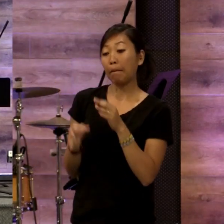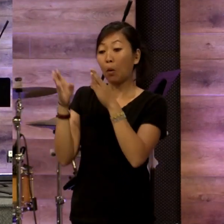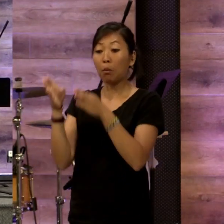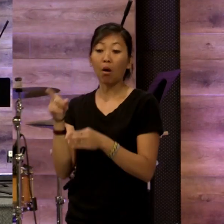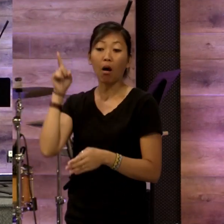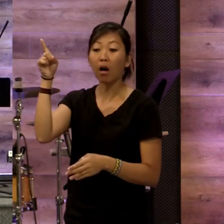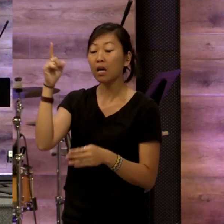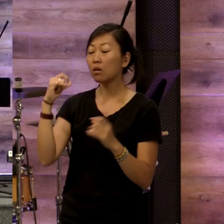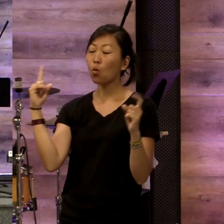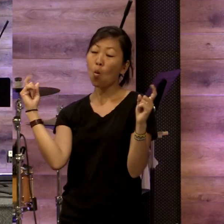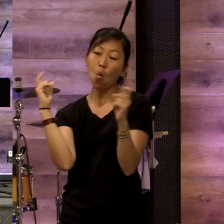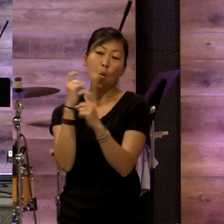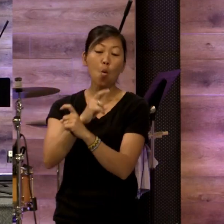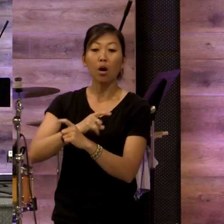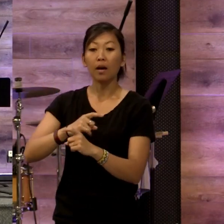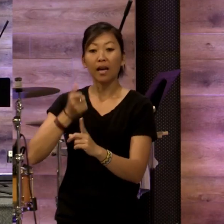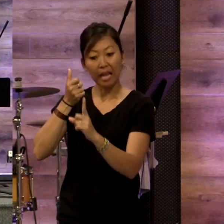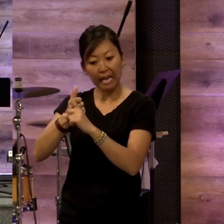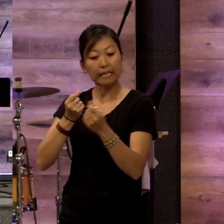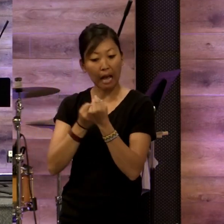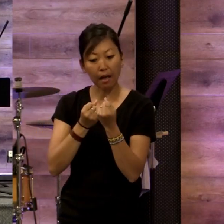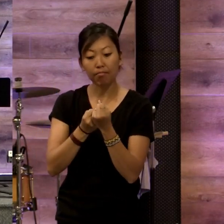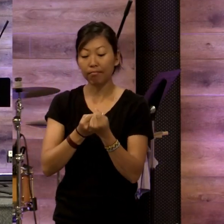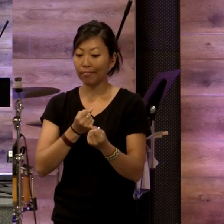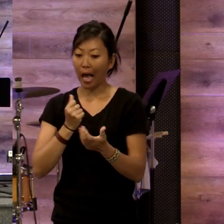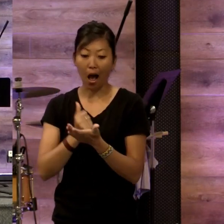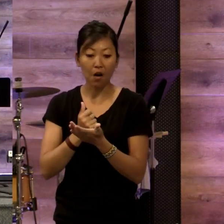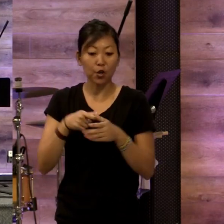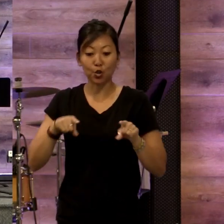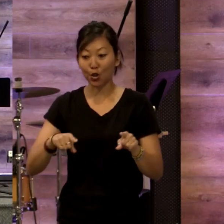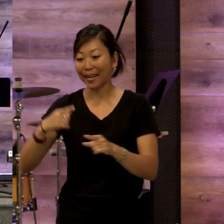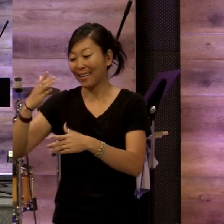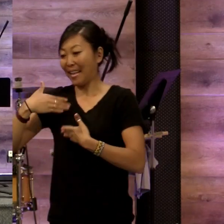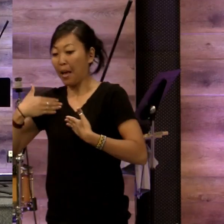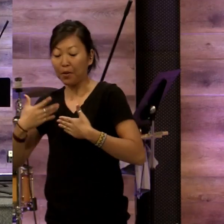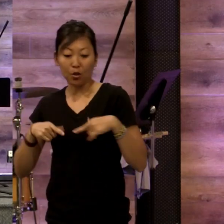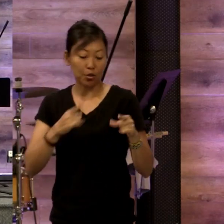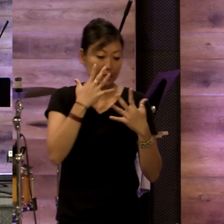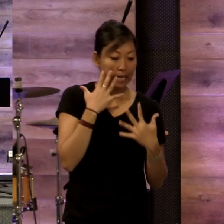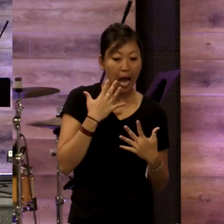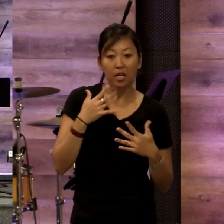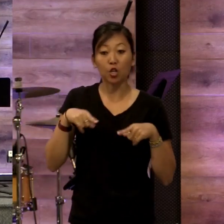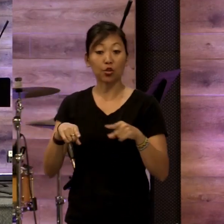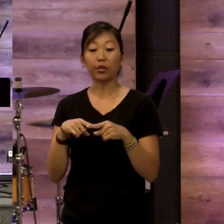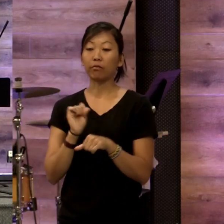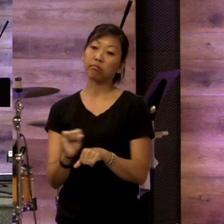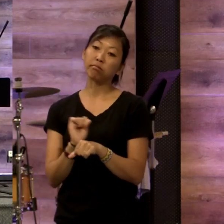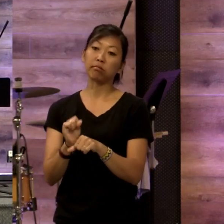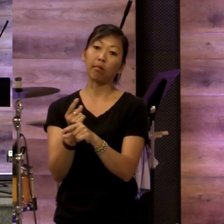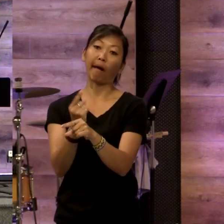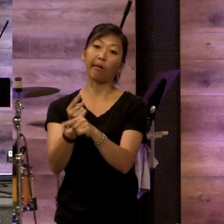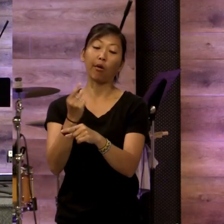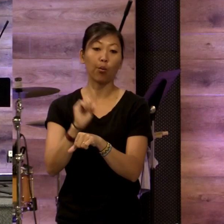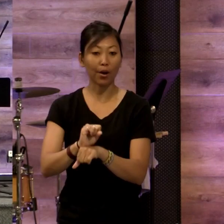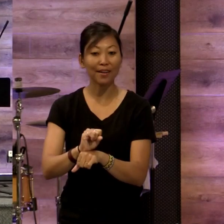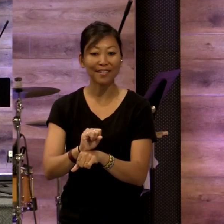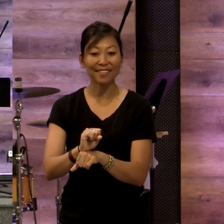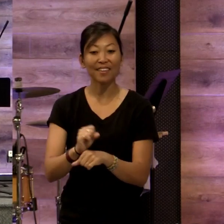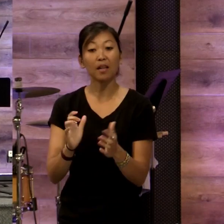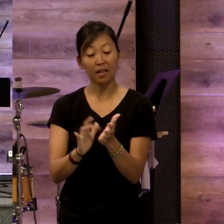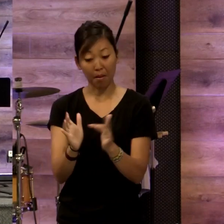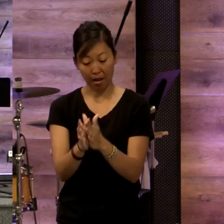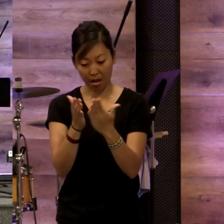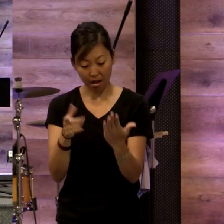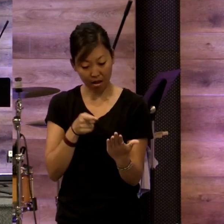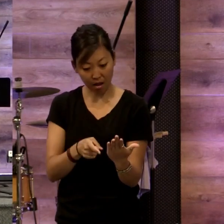everything in between. And so that's why we open up the Bible every single week. That's why the primary point of the sermon is usually the point